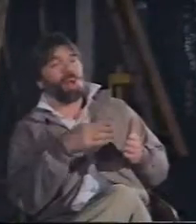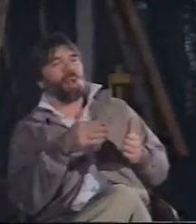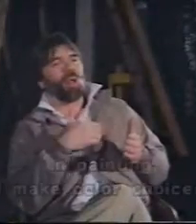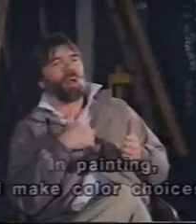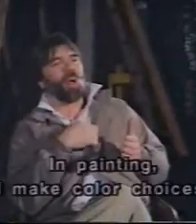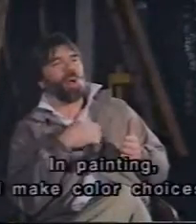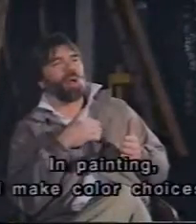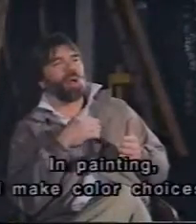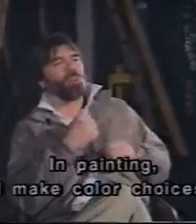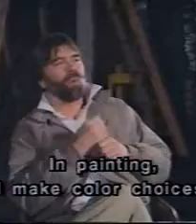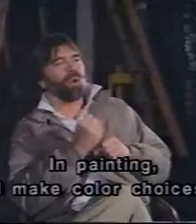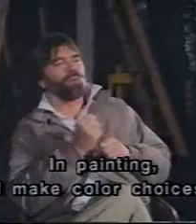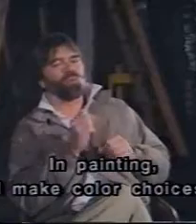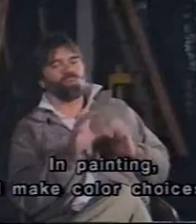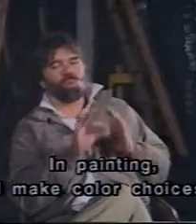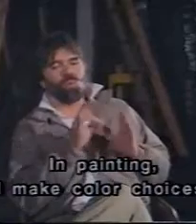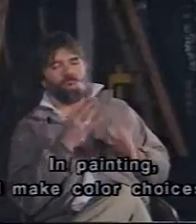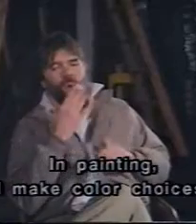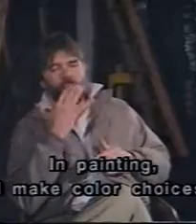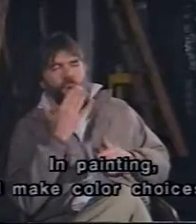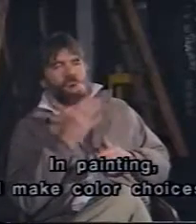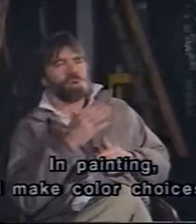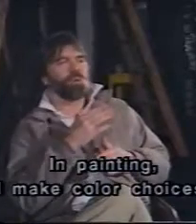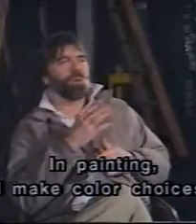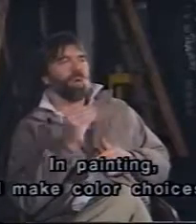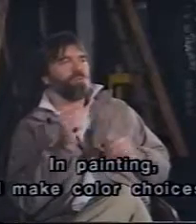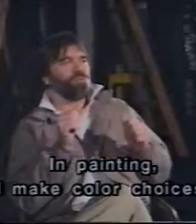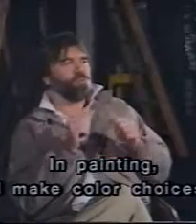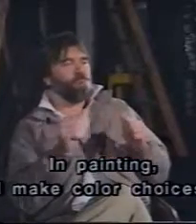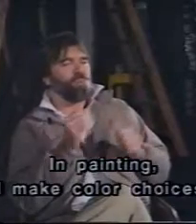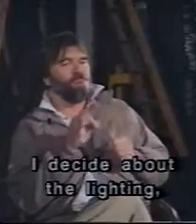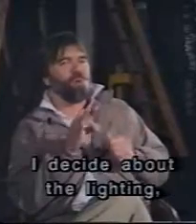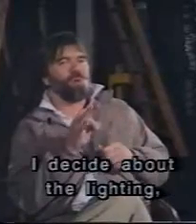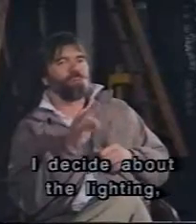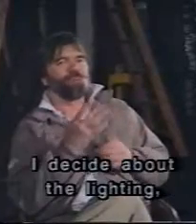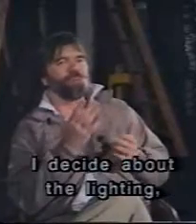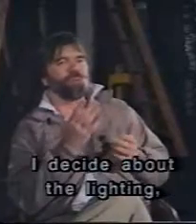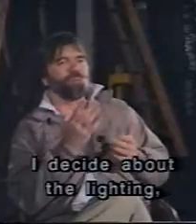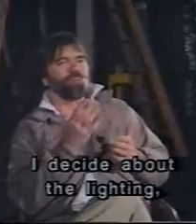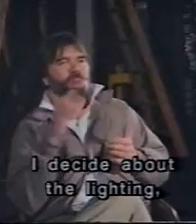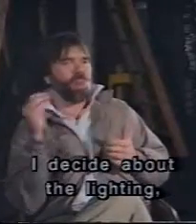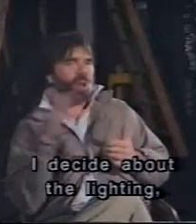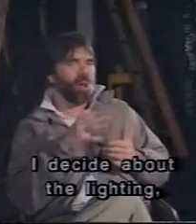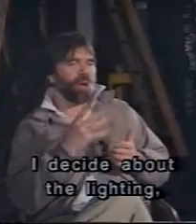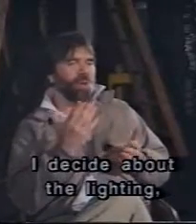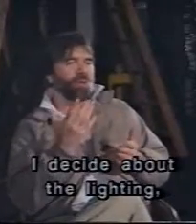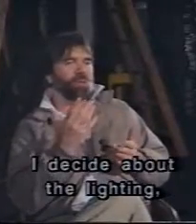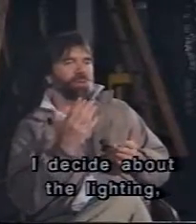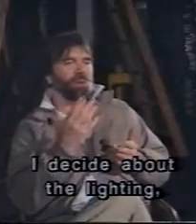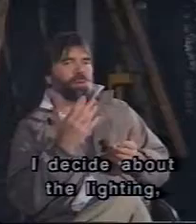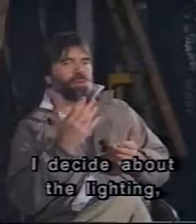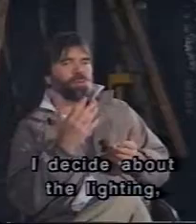In painting, I make color choices. I decide about the lighting, shadows,